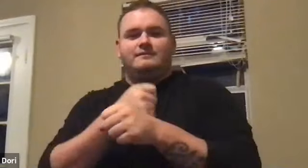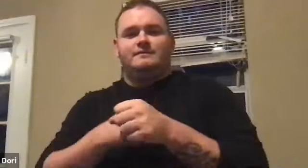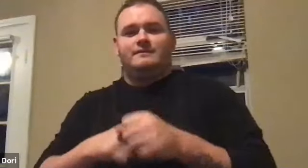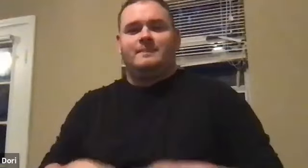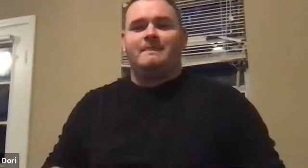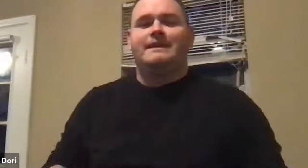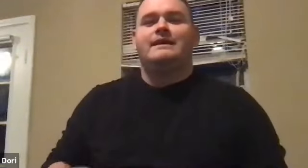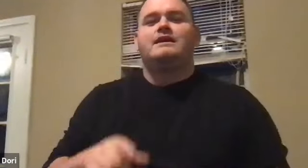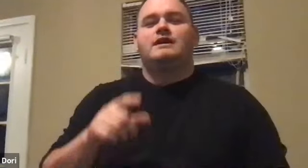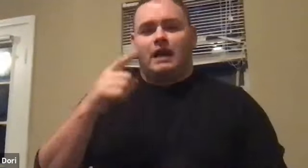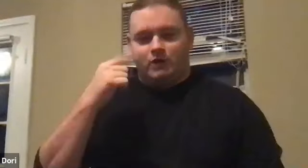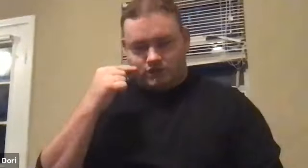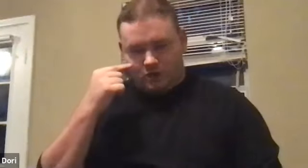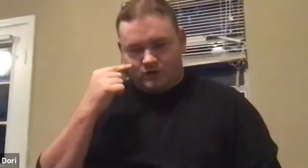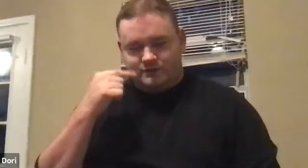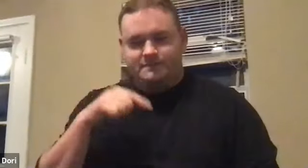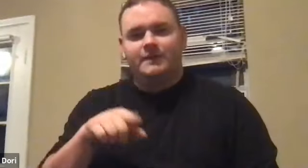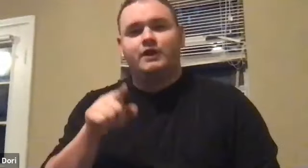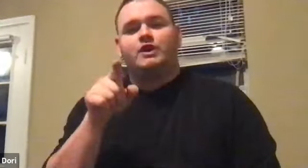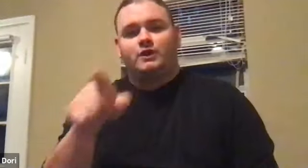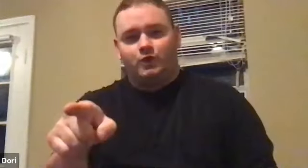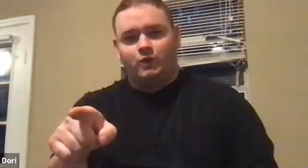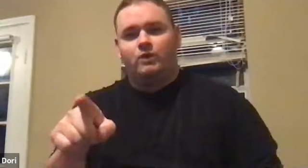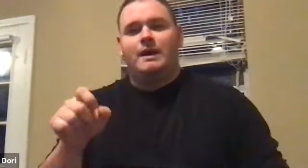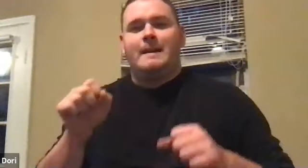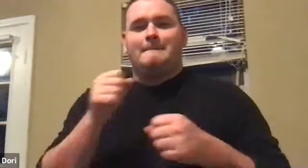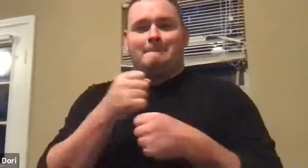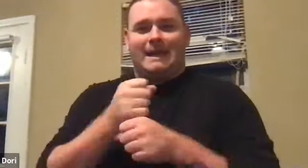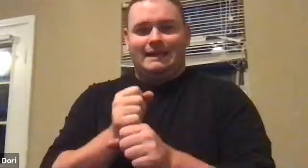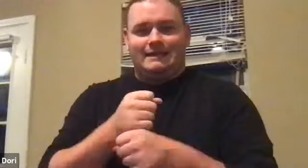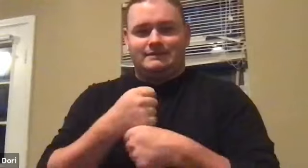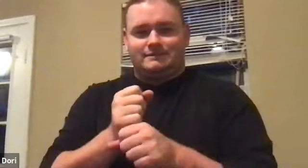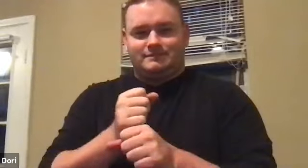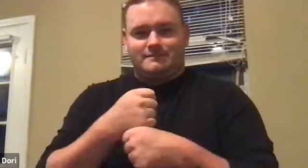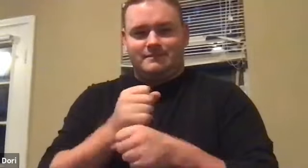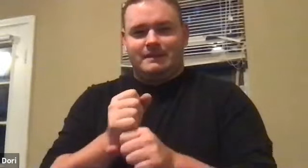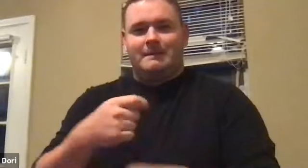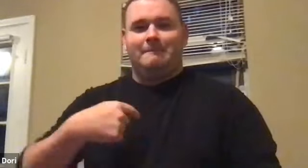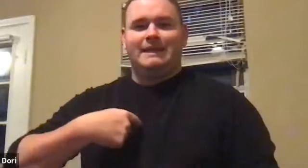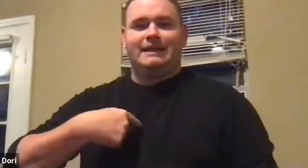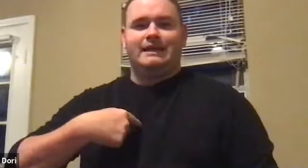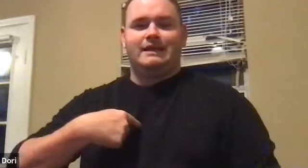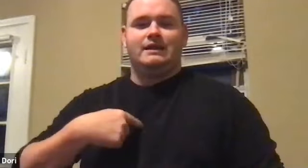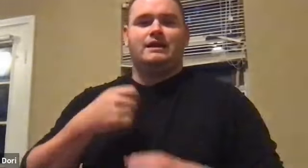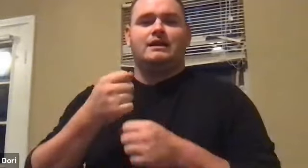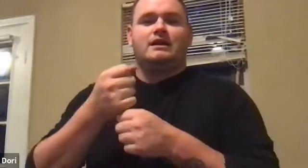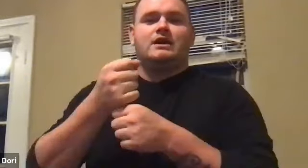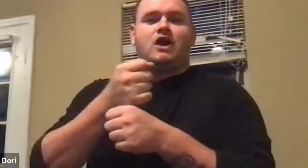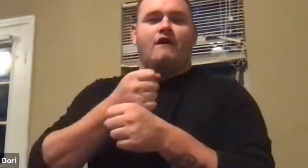Okay. Eyebrows lowered, can you make me coffee?